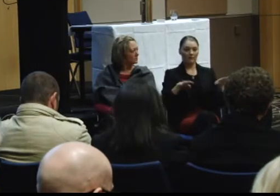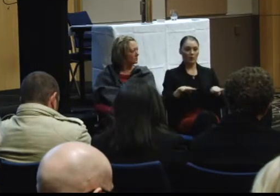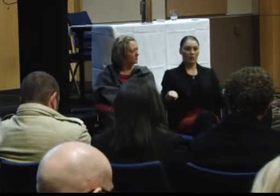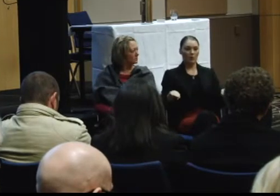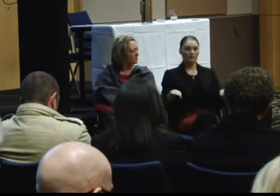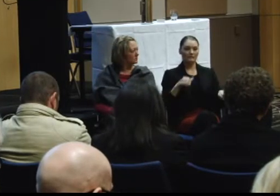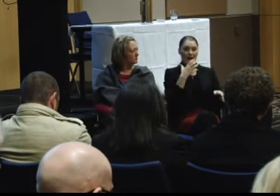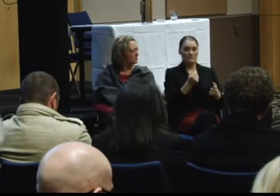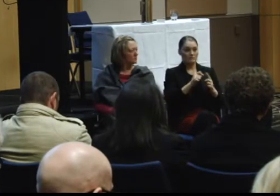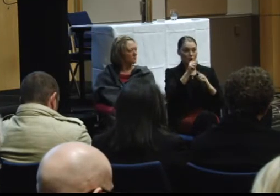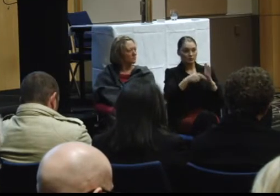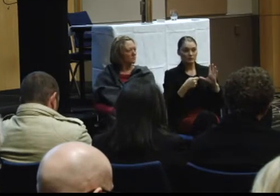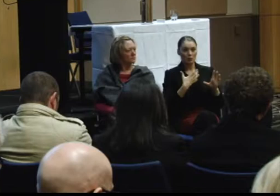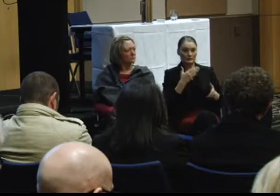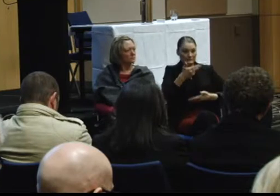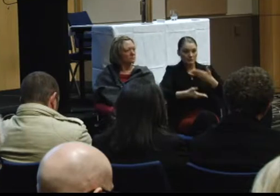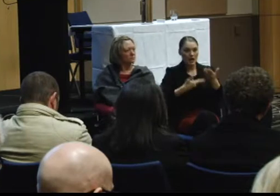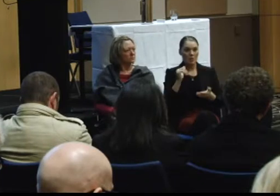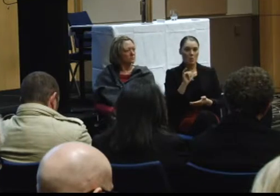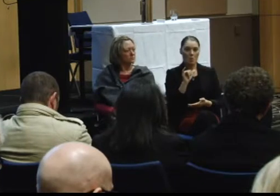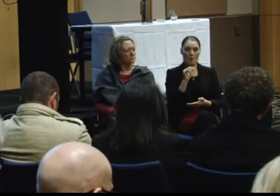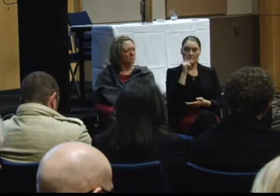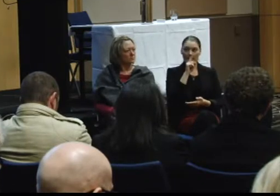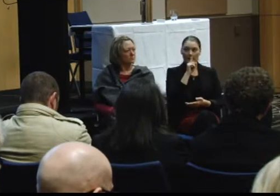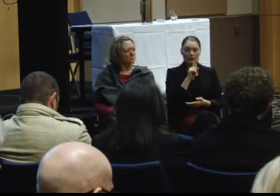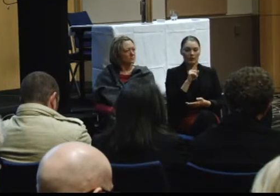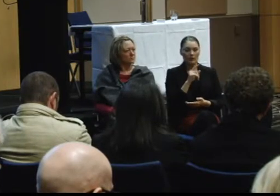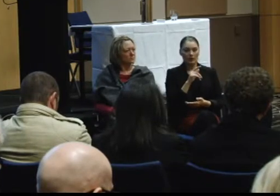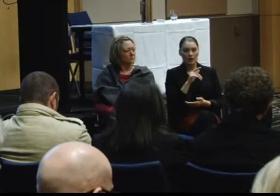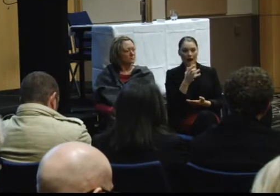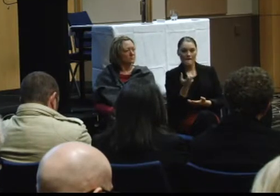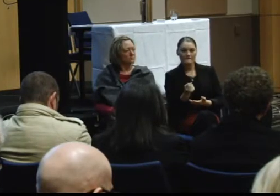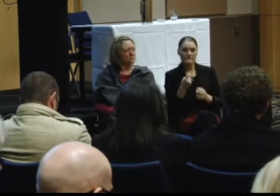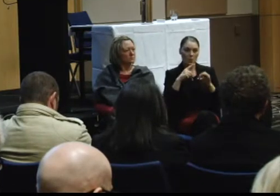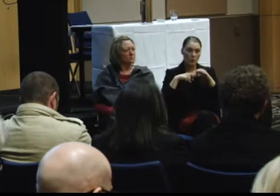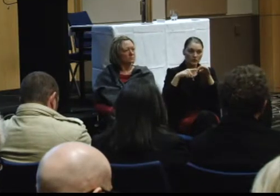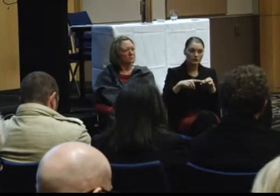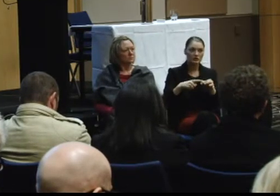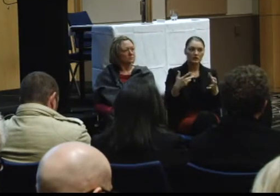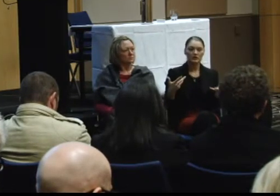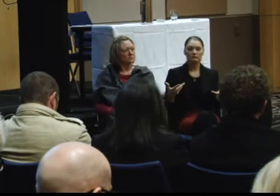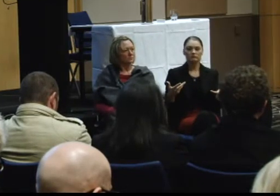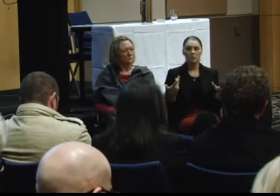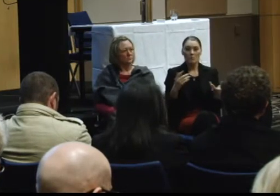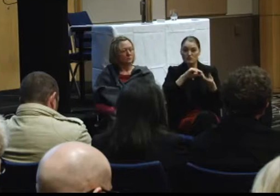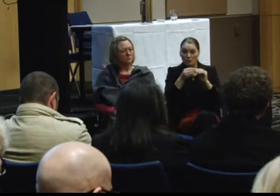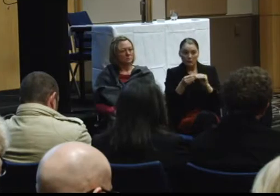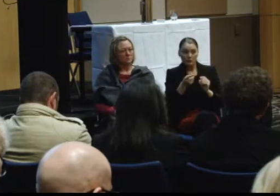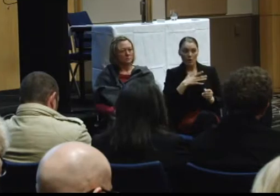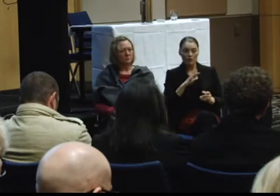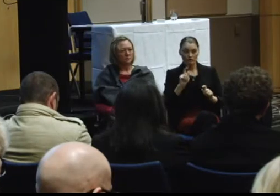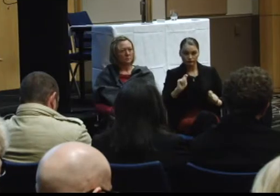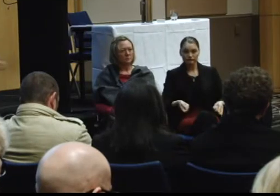who's working on a project that they'd like to explain, or people who have a question or a problem that they'd like